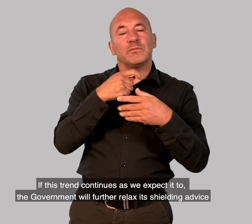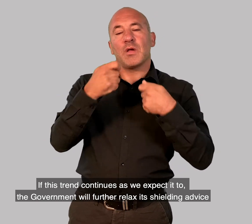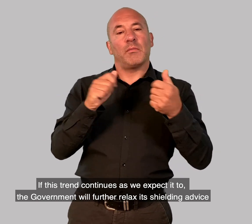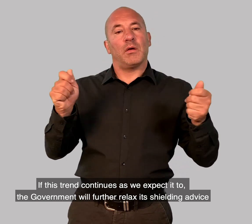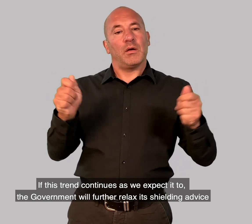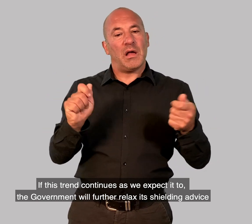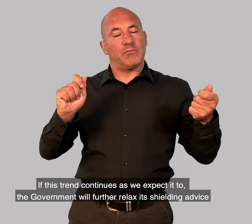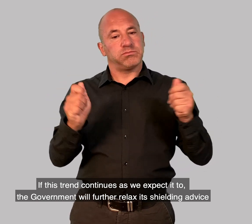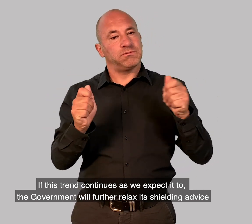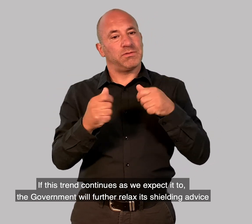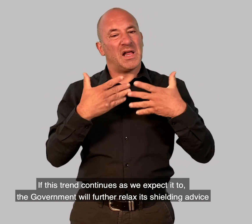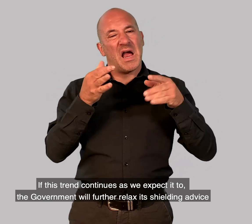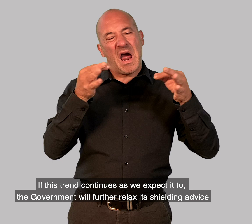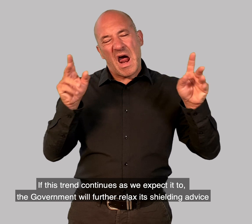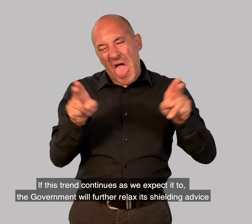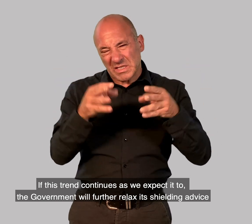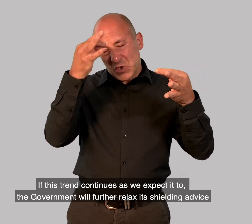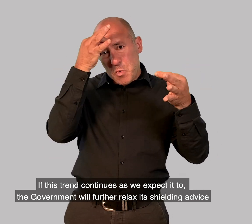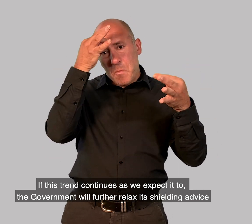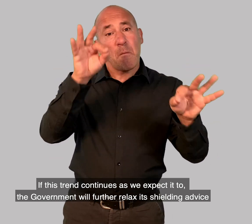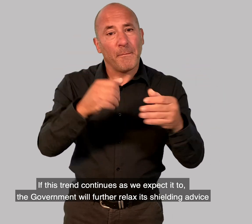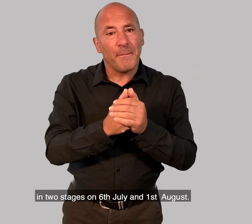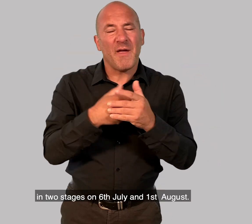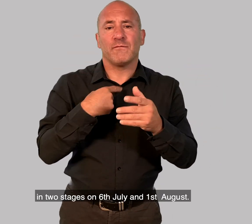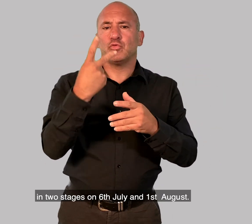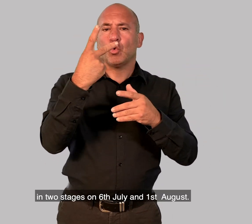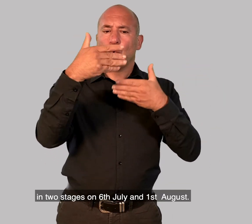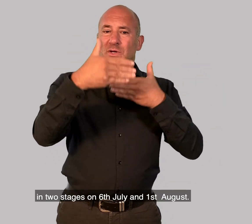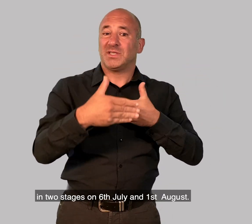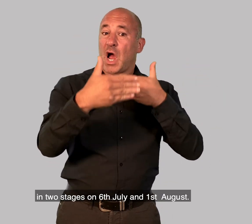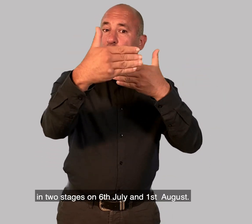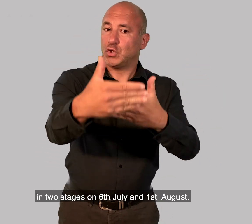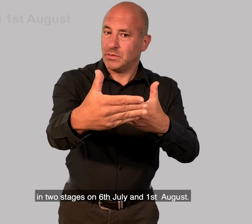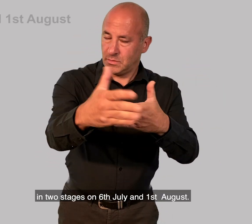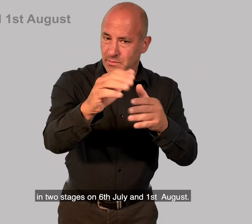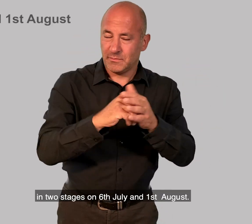2 stages, on the 6th of July and the 1st of August.